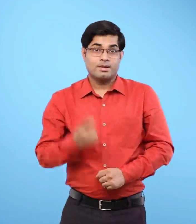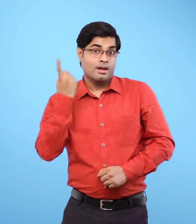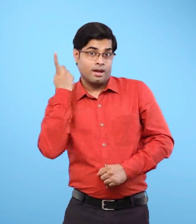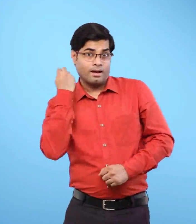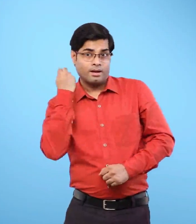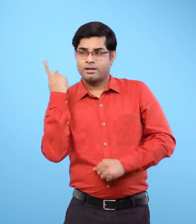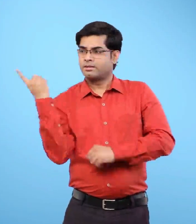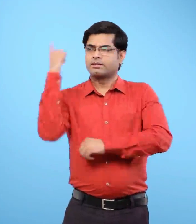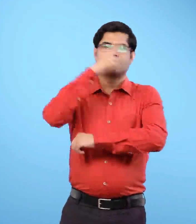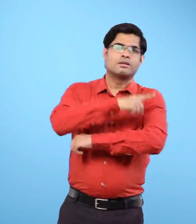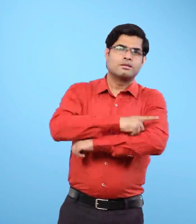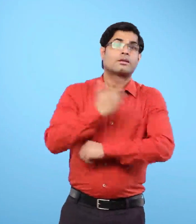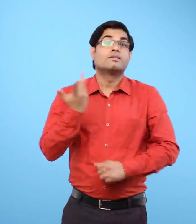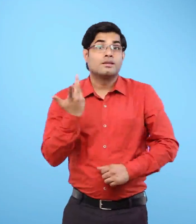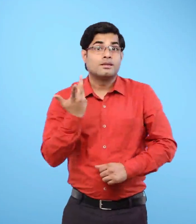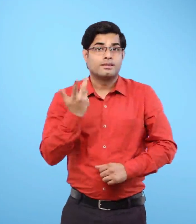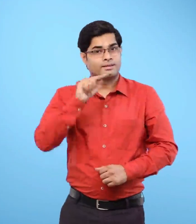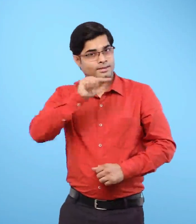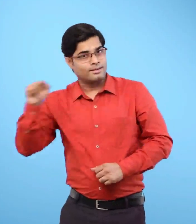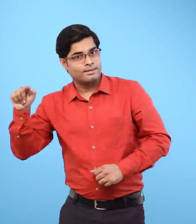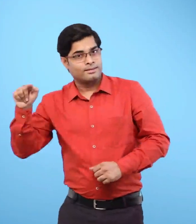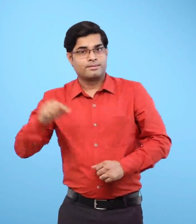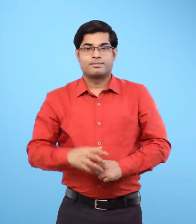Which day was it yesterday? Dash.